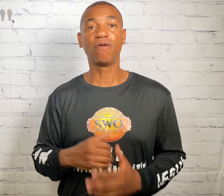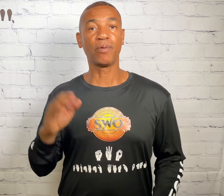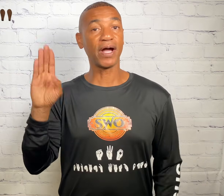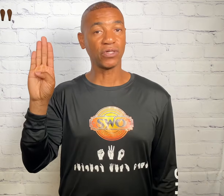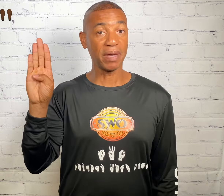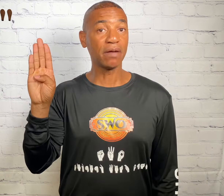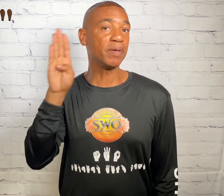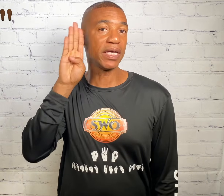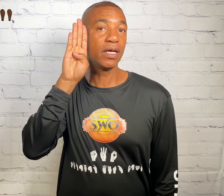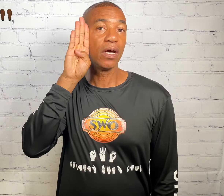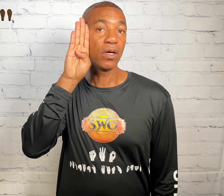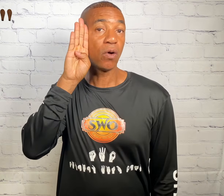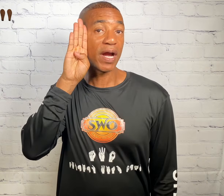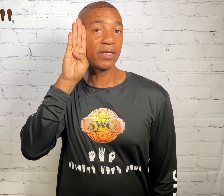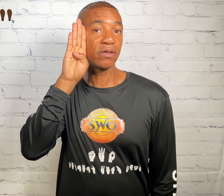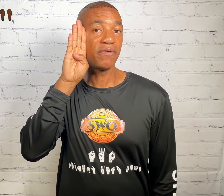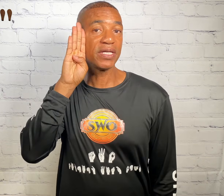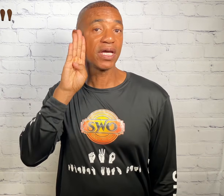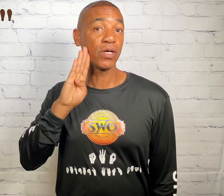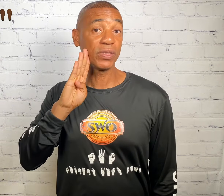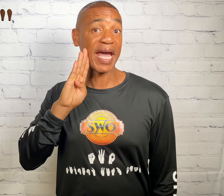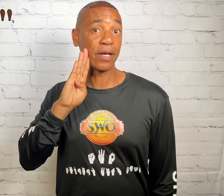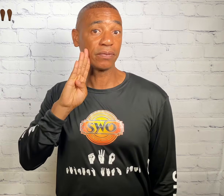for brown, you make a B, go right there on the face and go down.